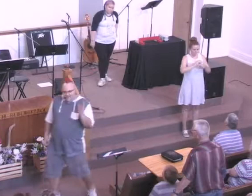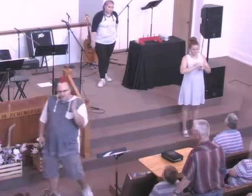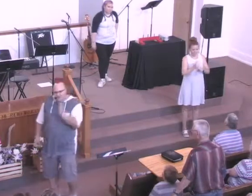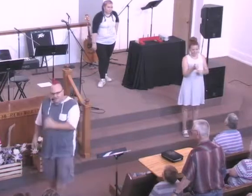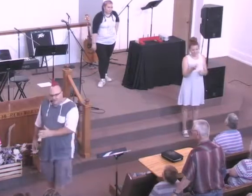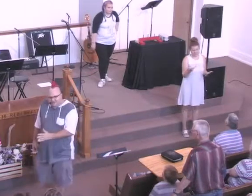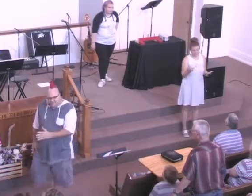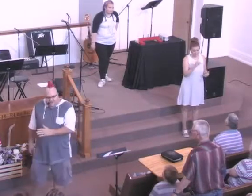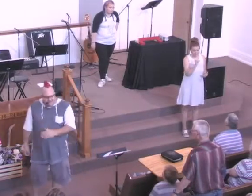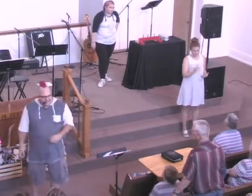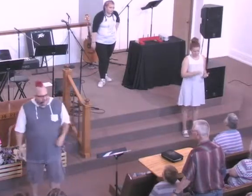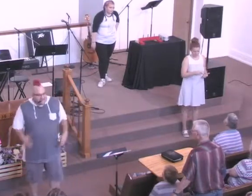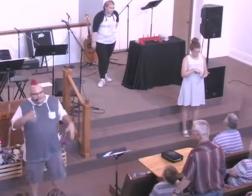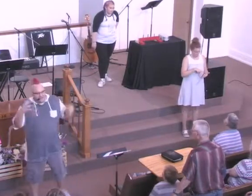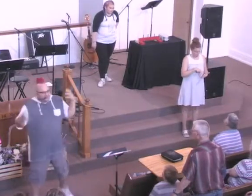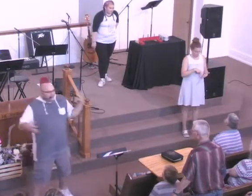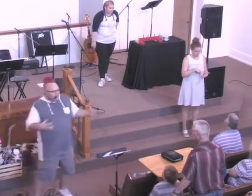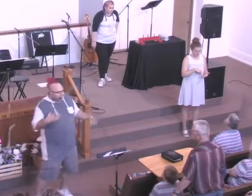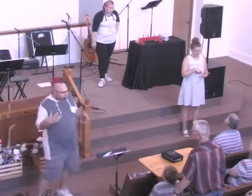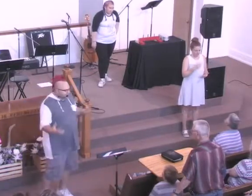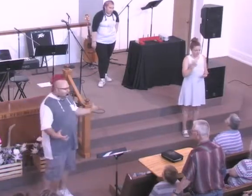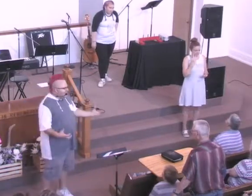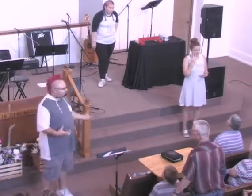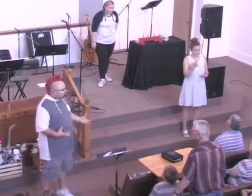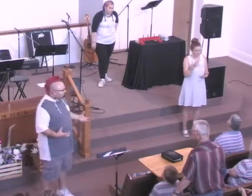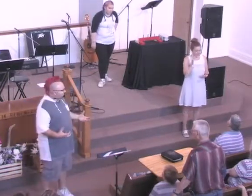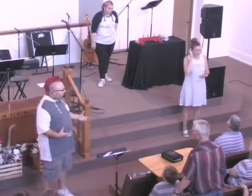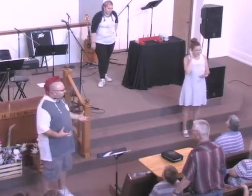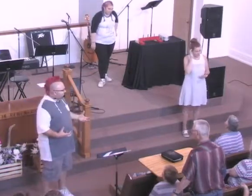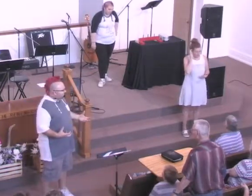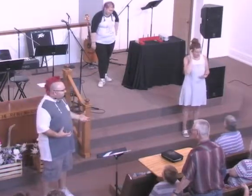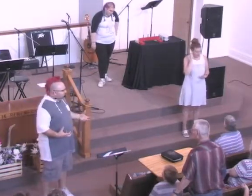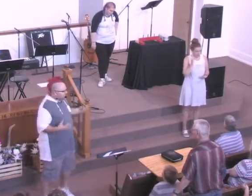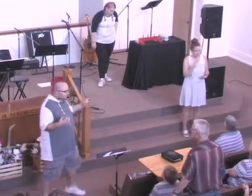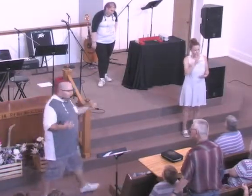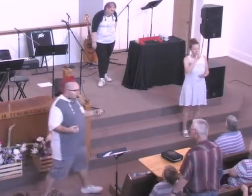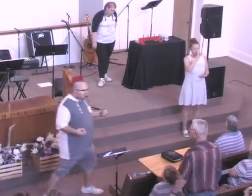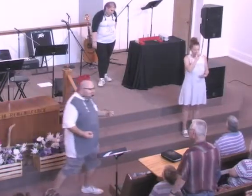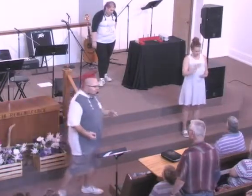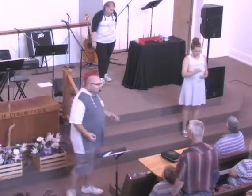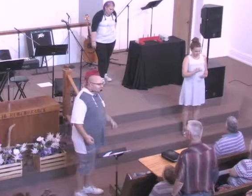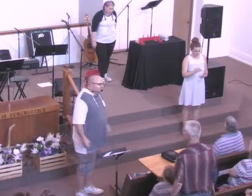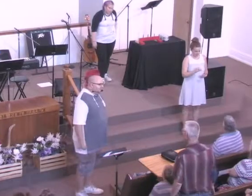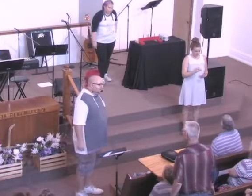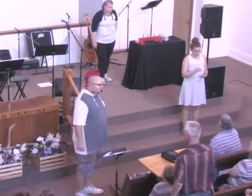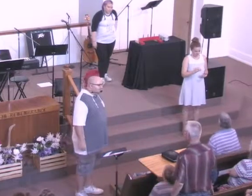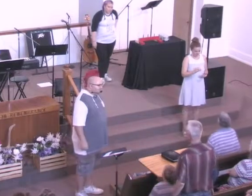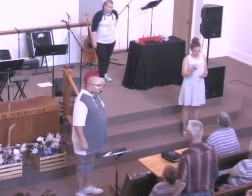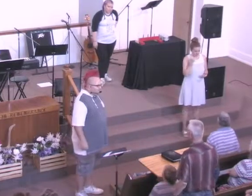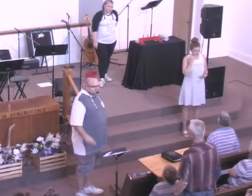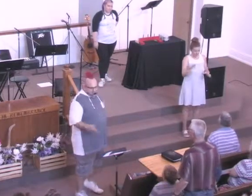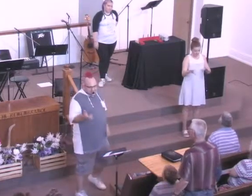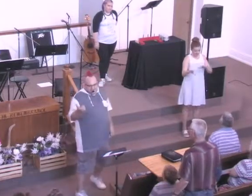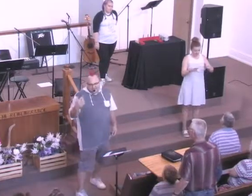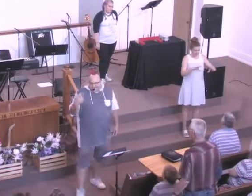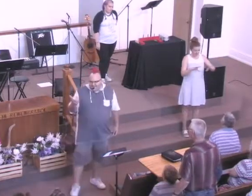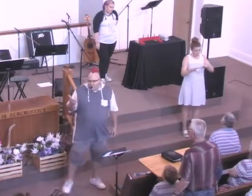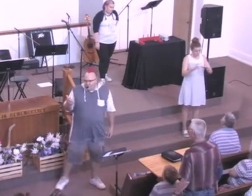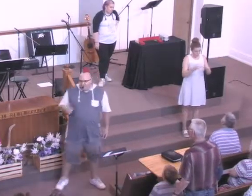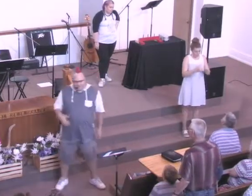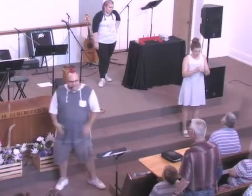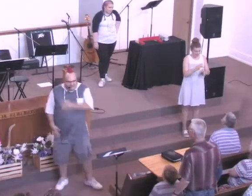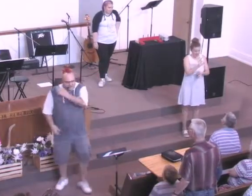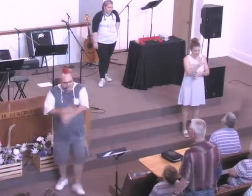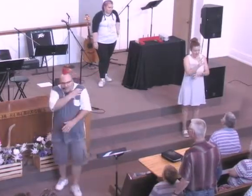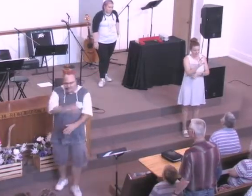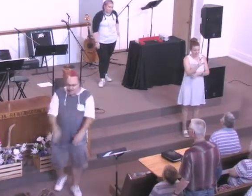hear it and you do something kinesthetic, that means something active, then you get 98%. Let's see if it